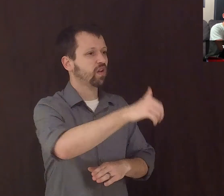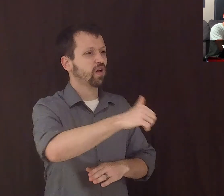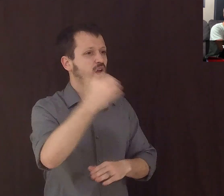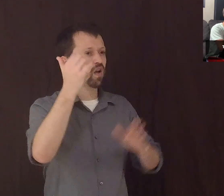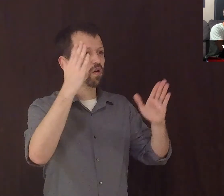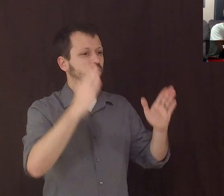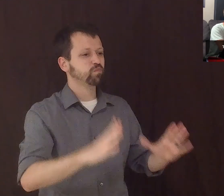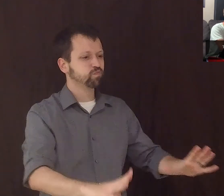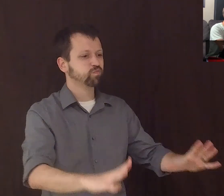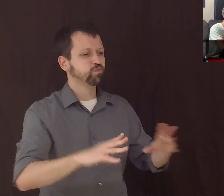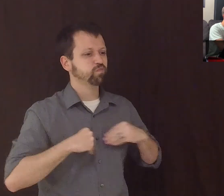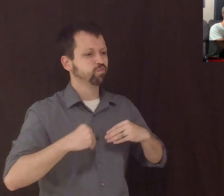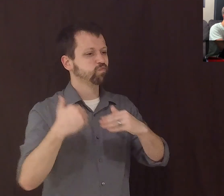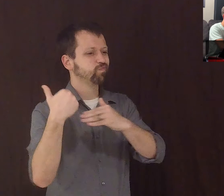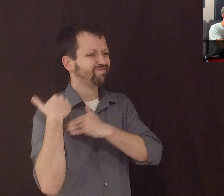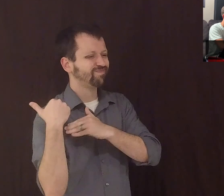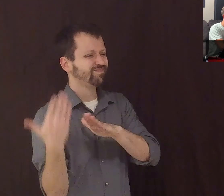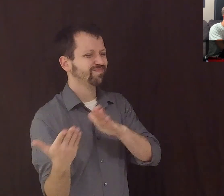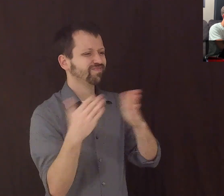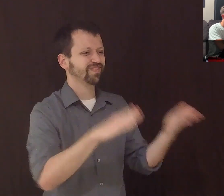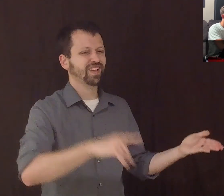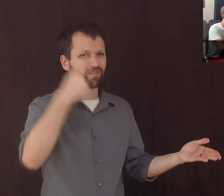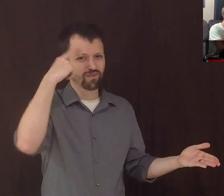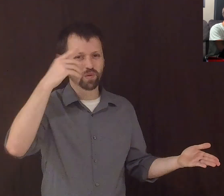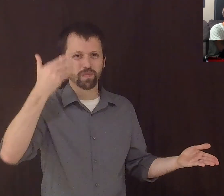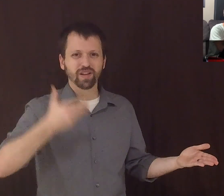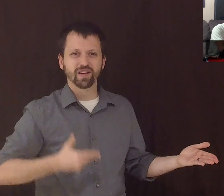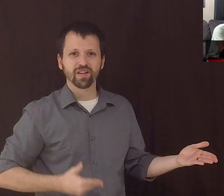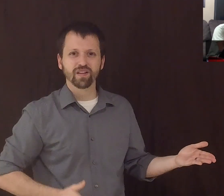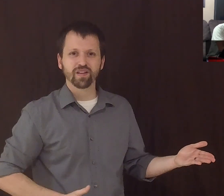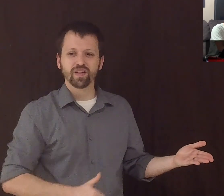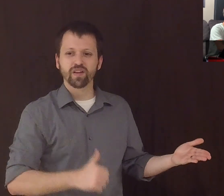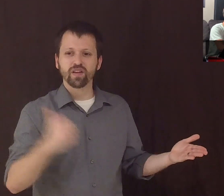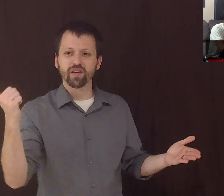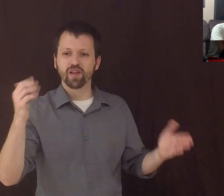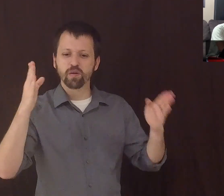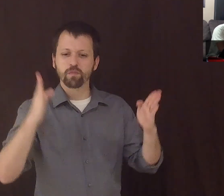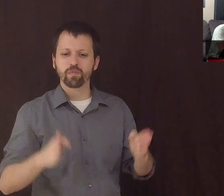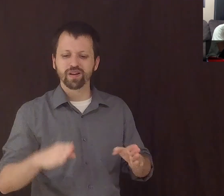another died for me. There is another in the fire.